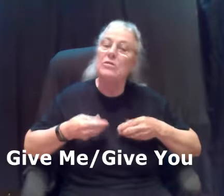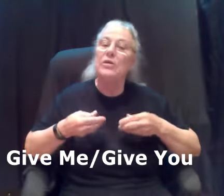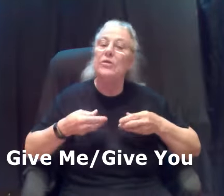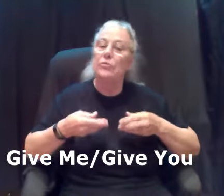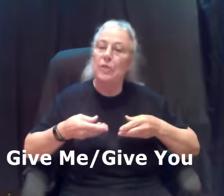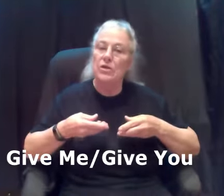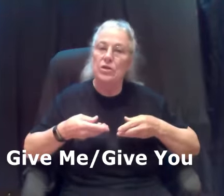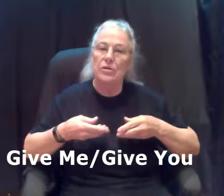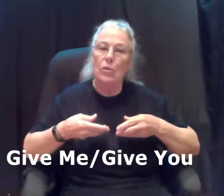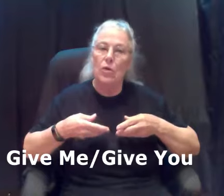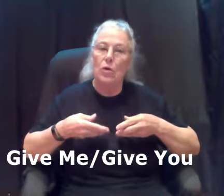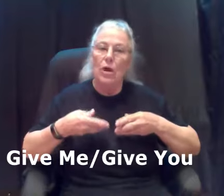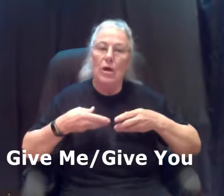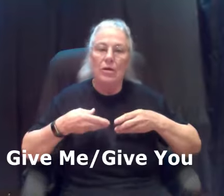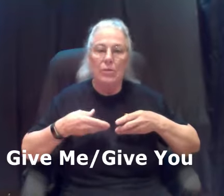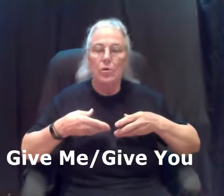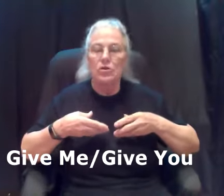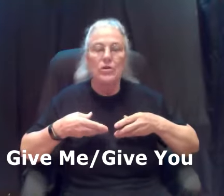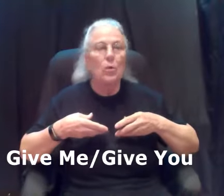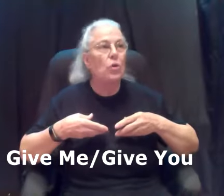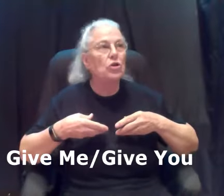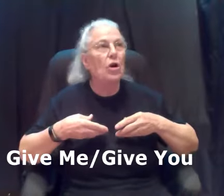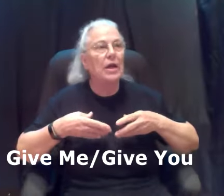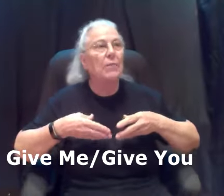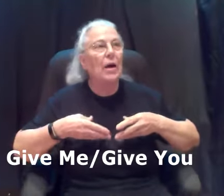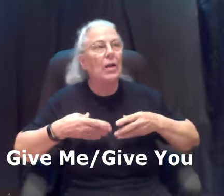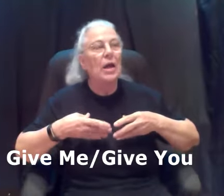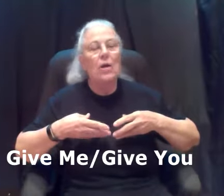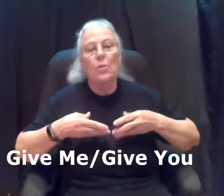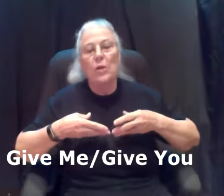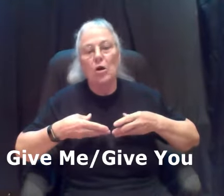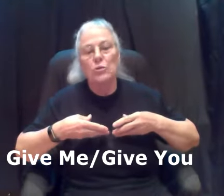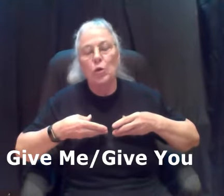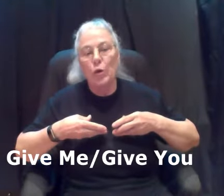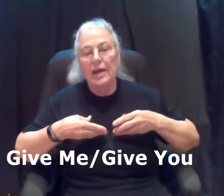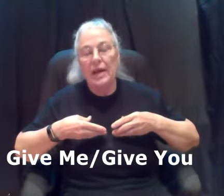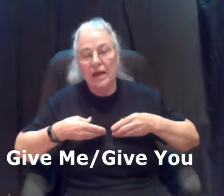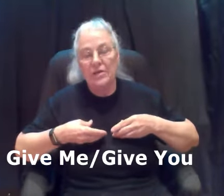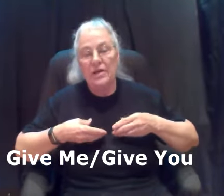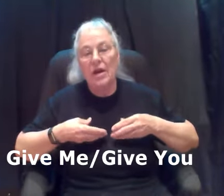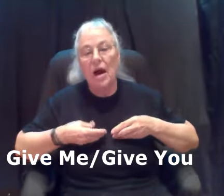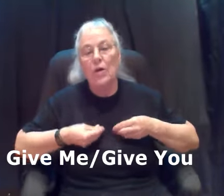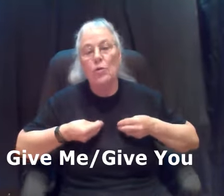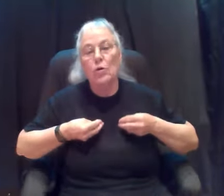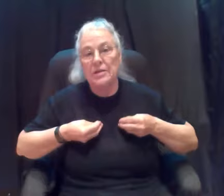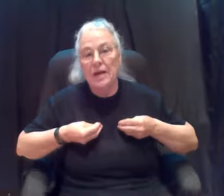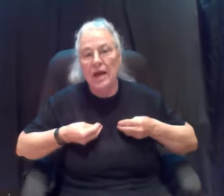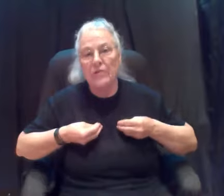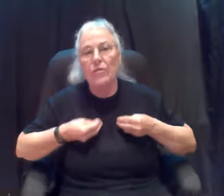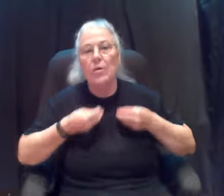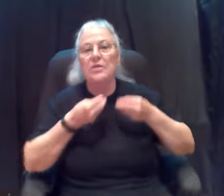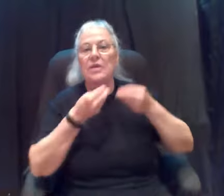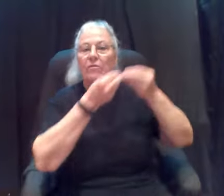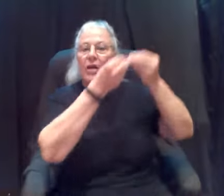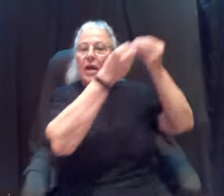the direction that the person that we're talking about. Because we're going to give it to God, we're going to take it from ourselves